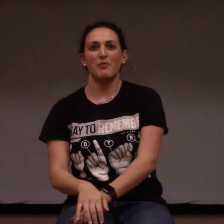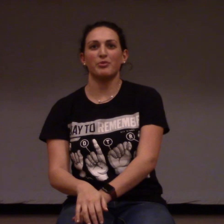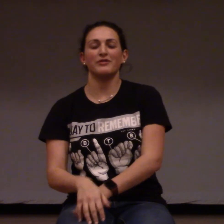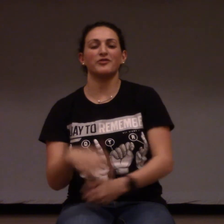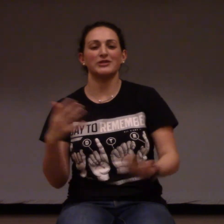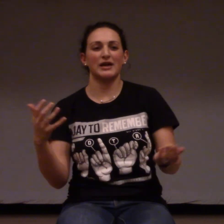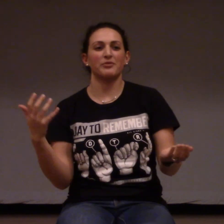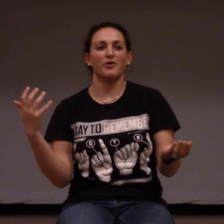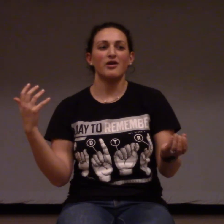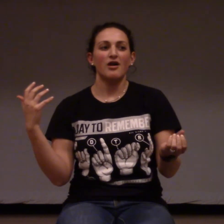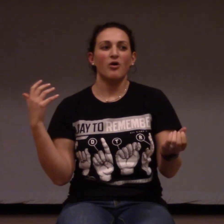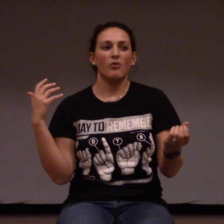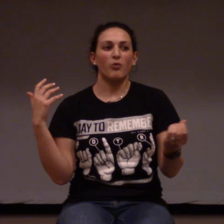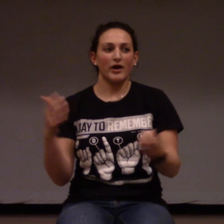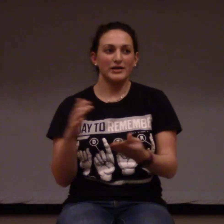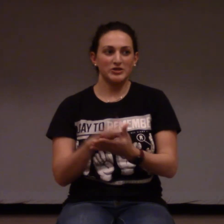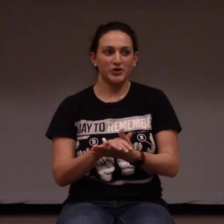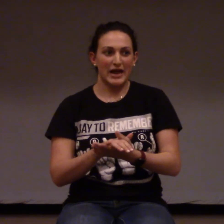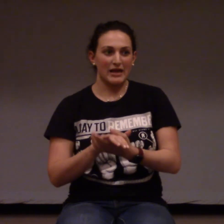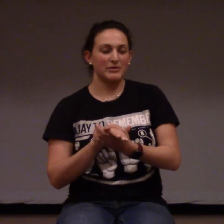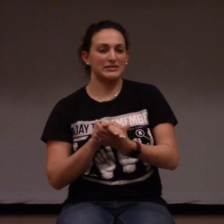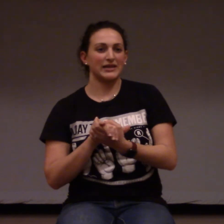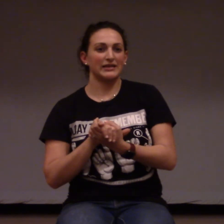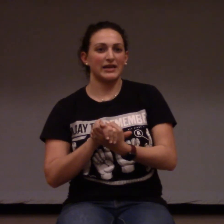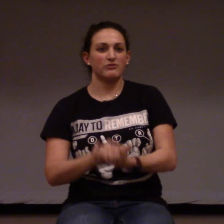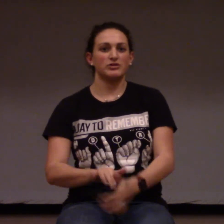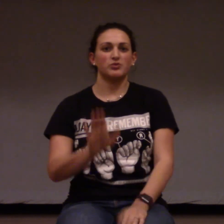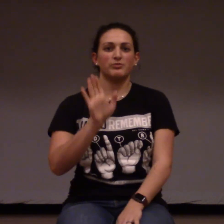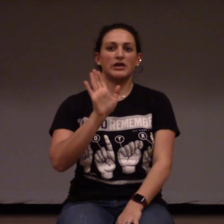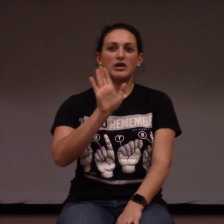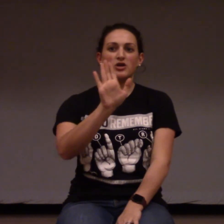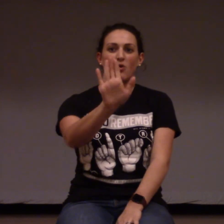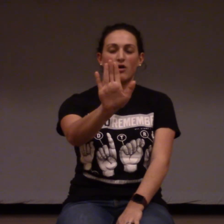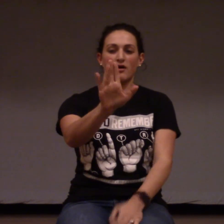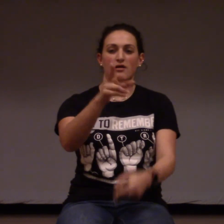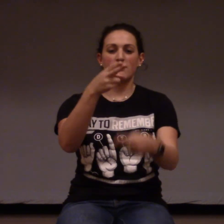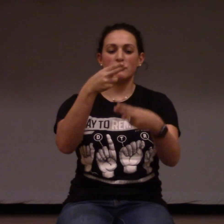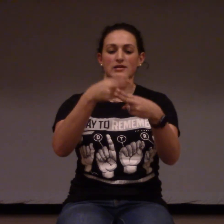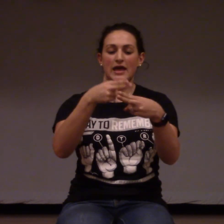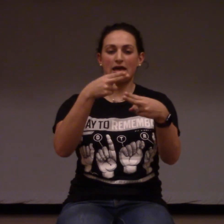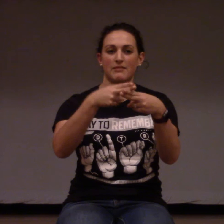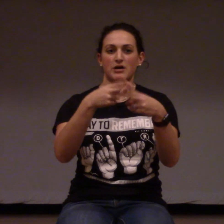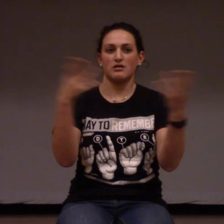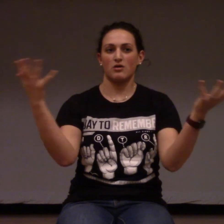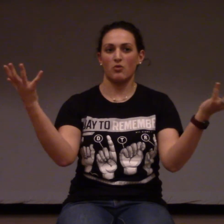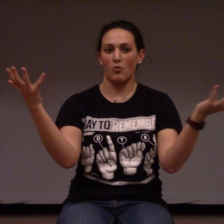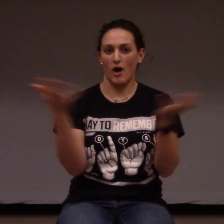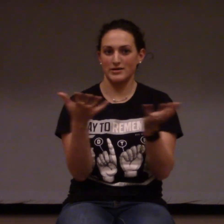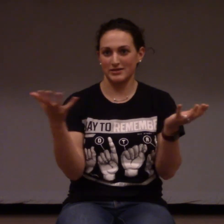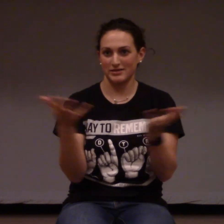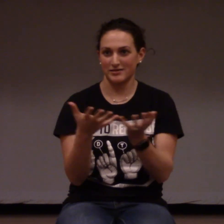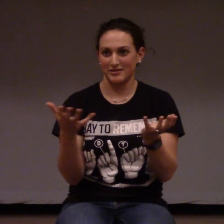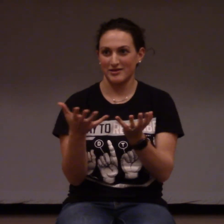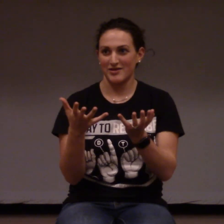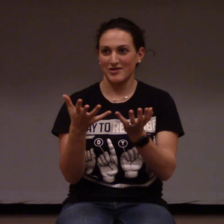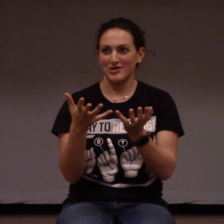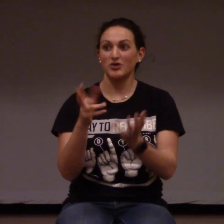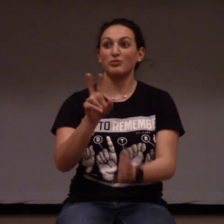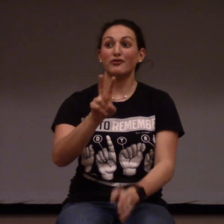but for example, what is your name in sign language would be your name what. So it would be